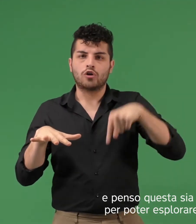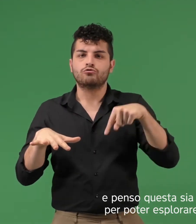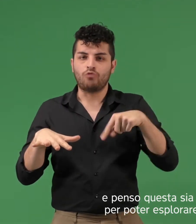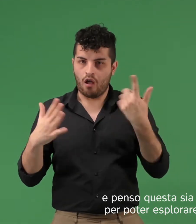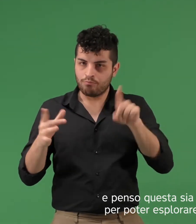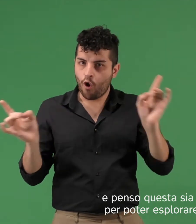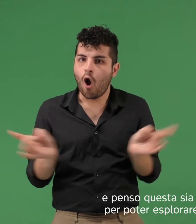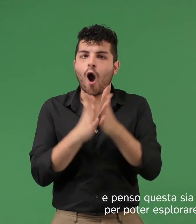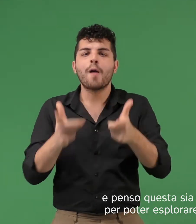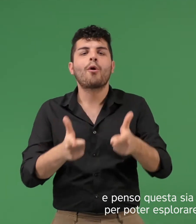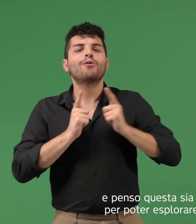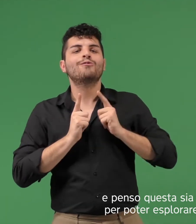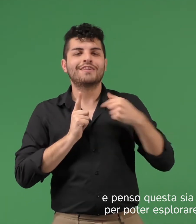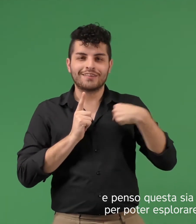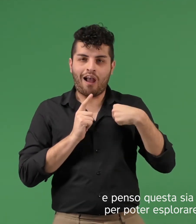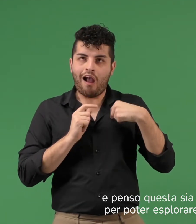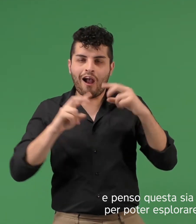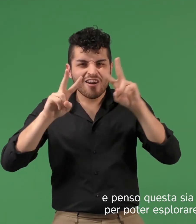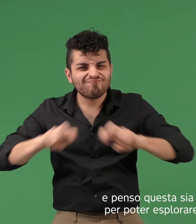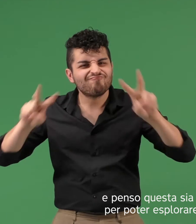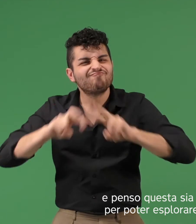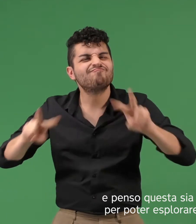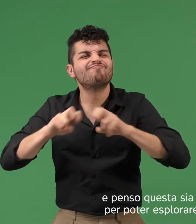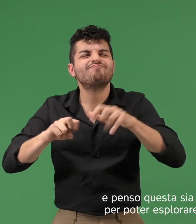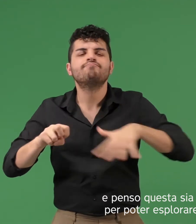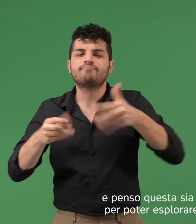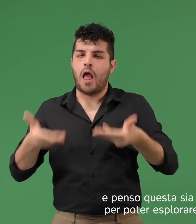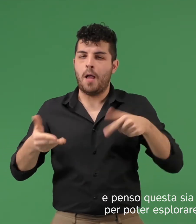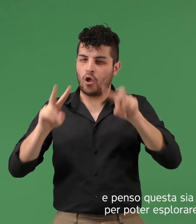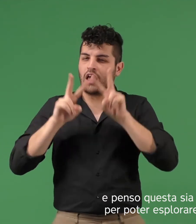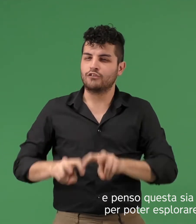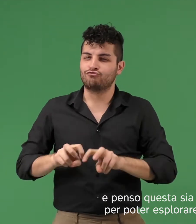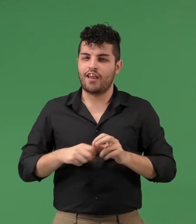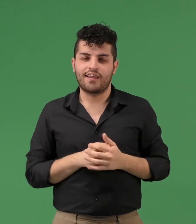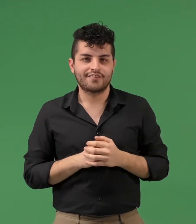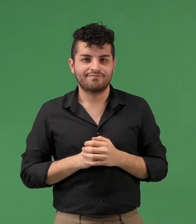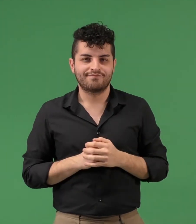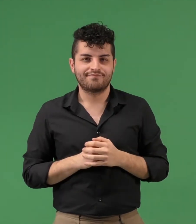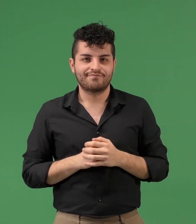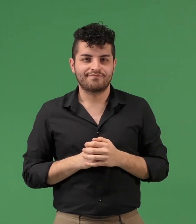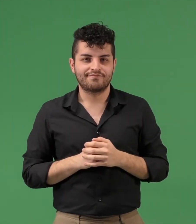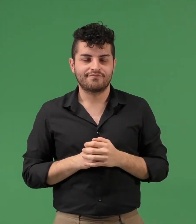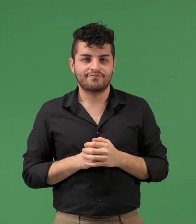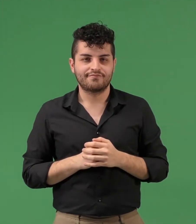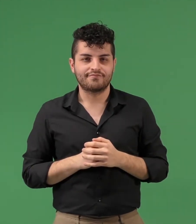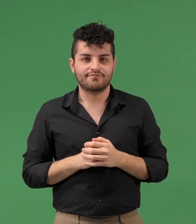And so this seemed like a fantastic opportunity to explore that body of work.